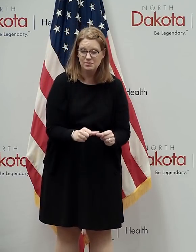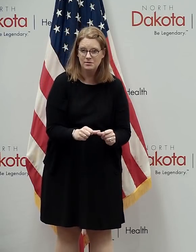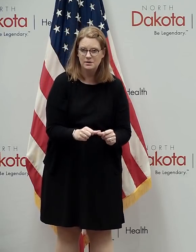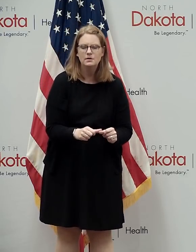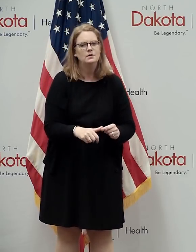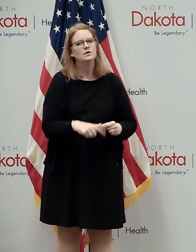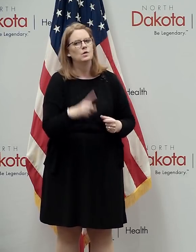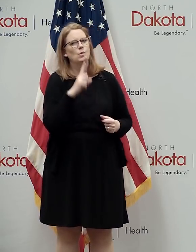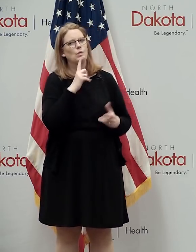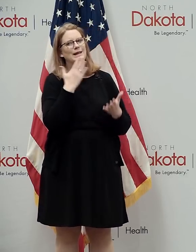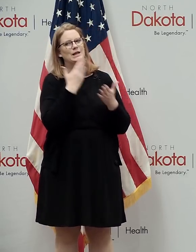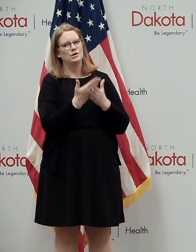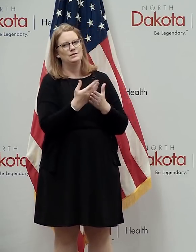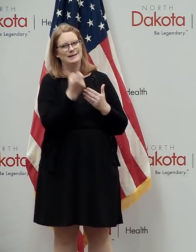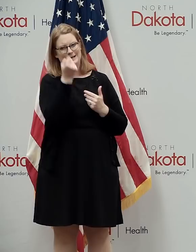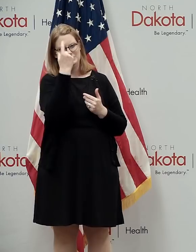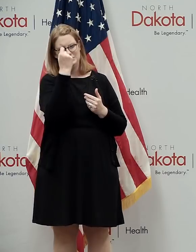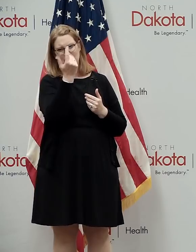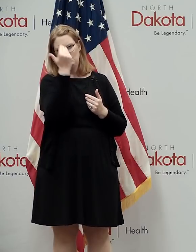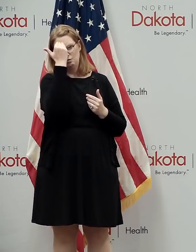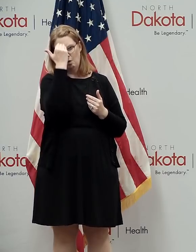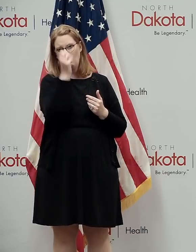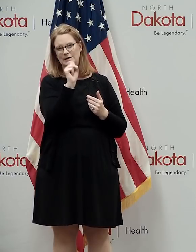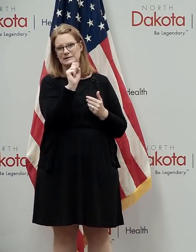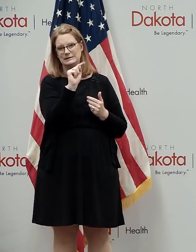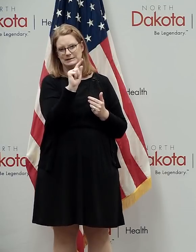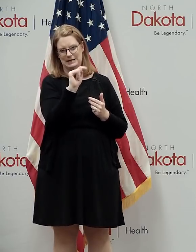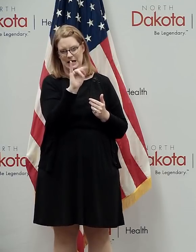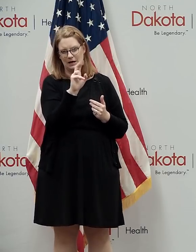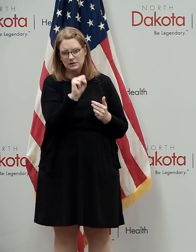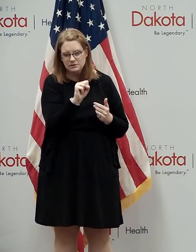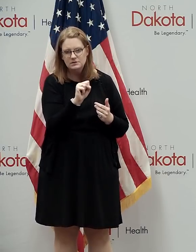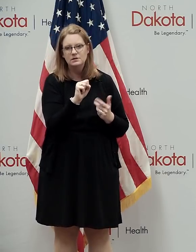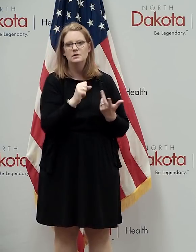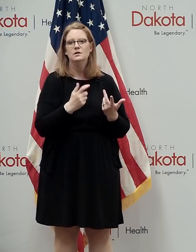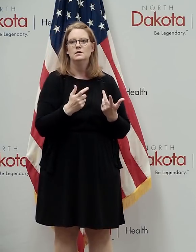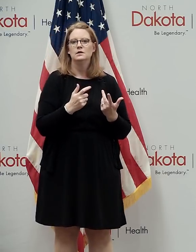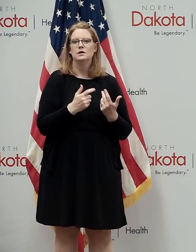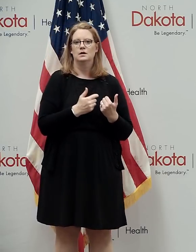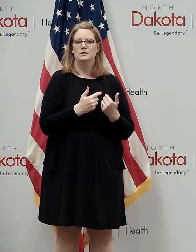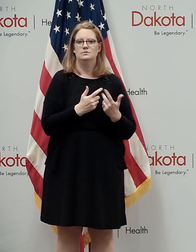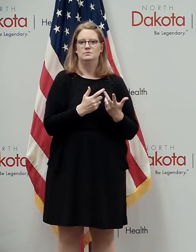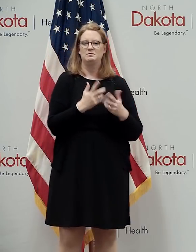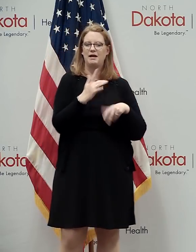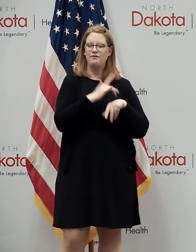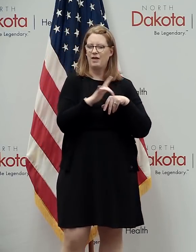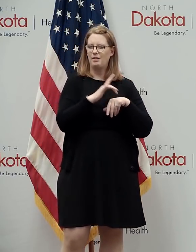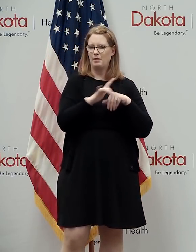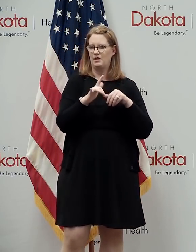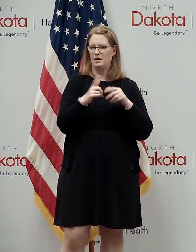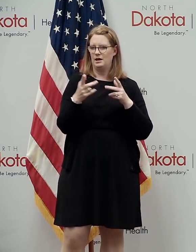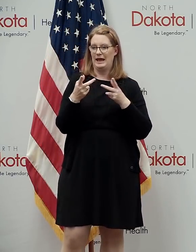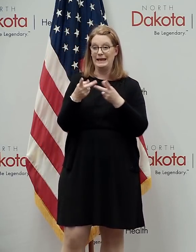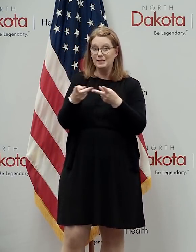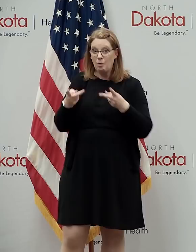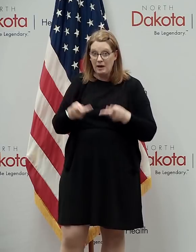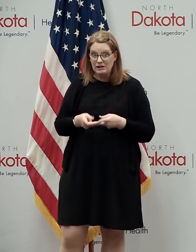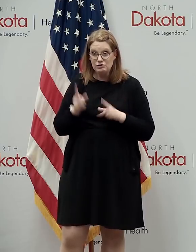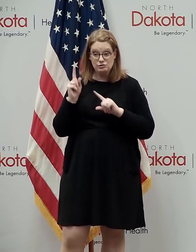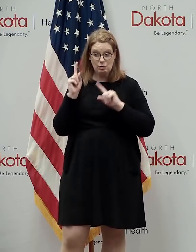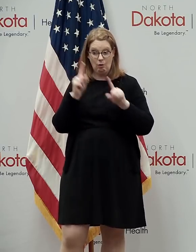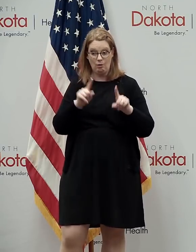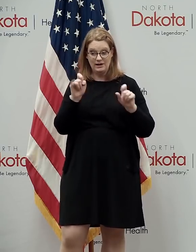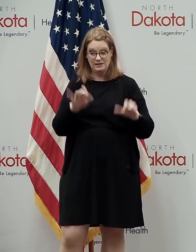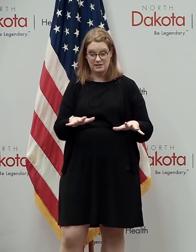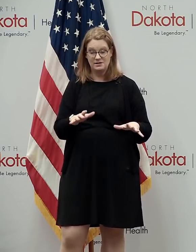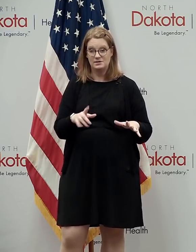about understanding and knowing your status. So education is one component, availability and locations is another one. But as we look ahead,